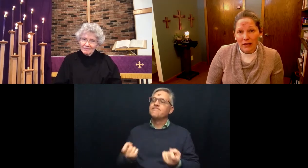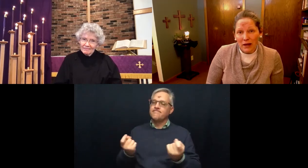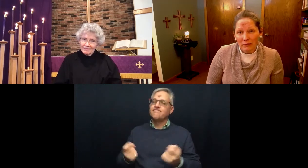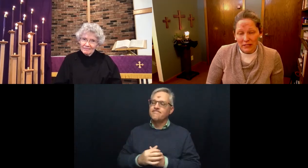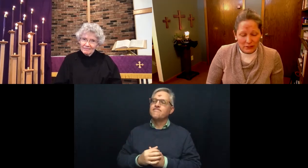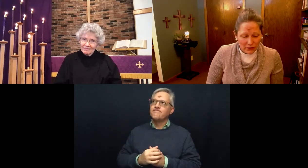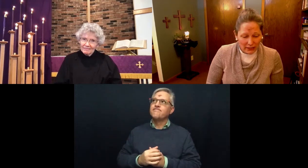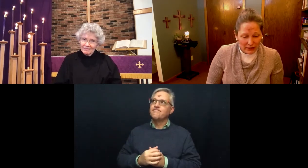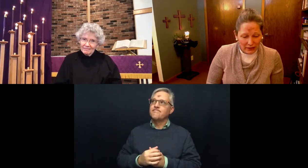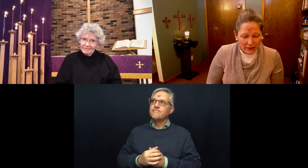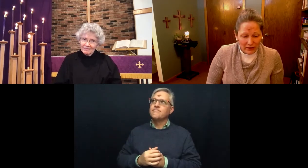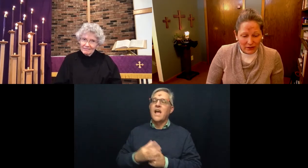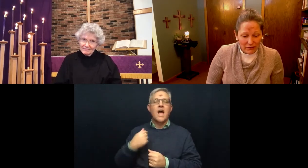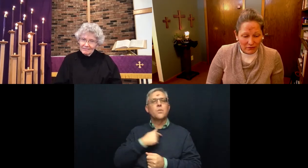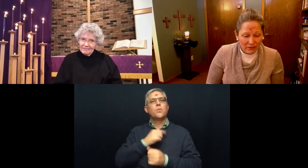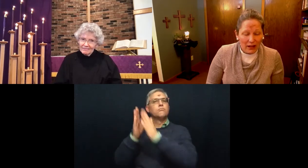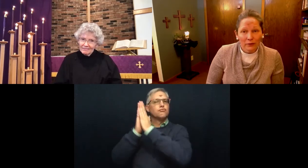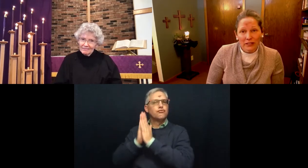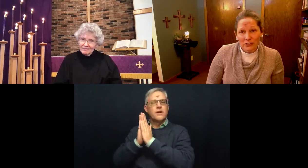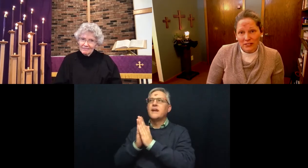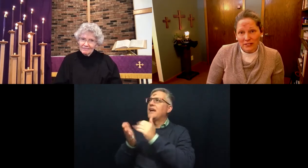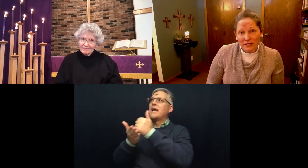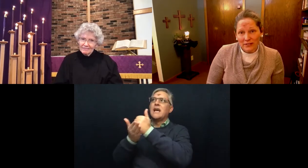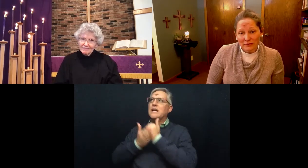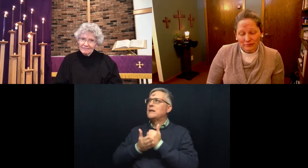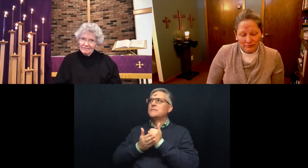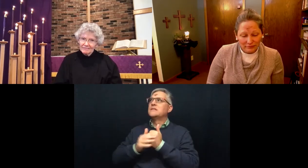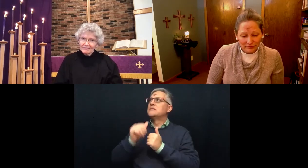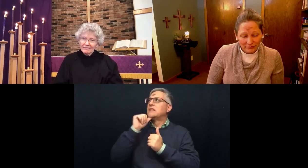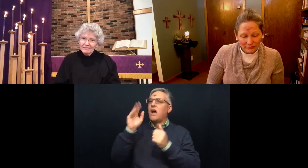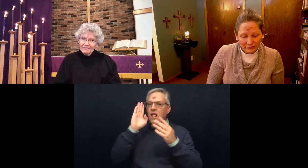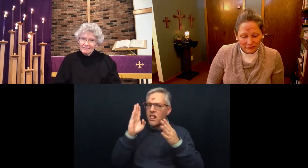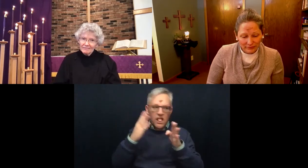we would not be distracted from following Jesus.